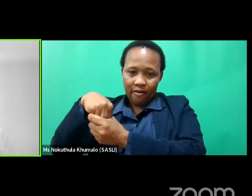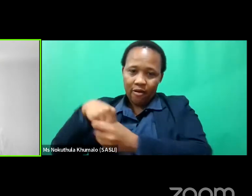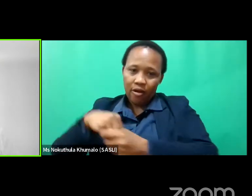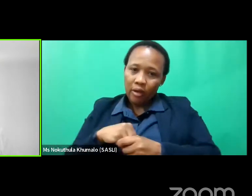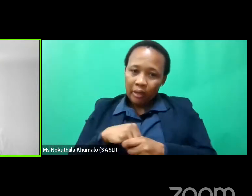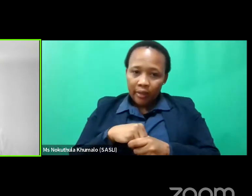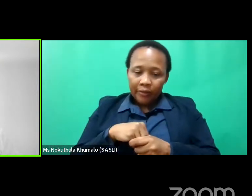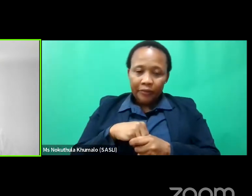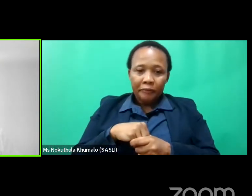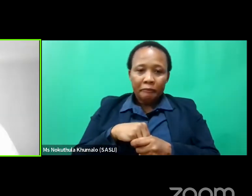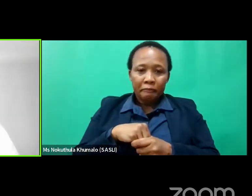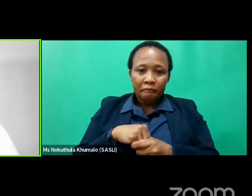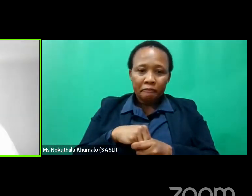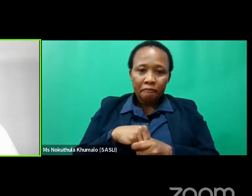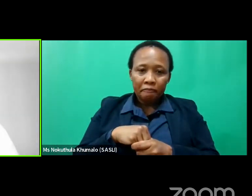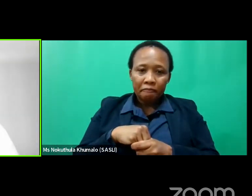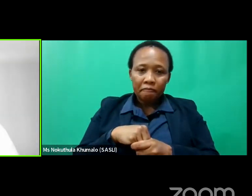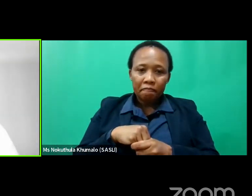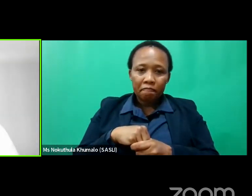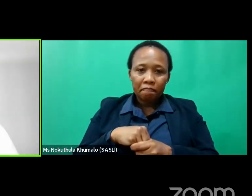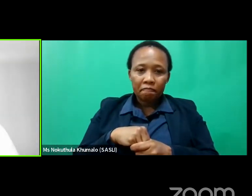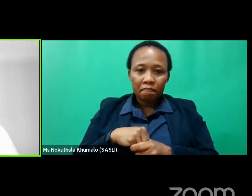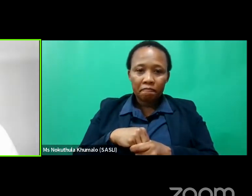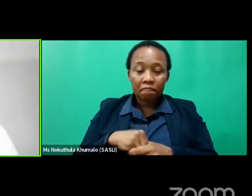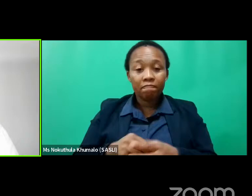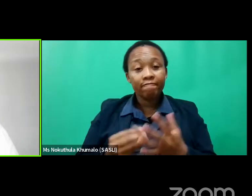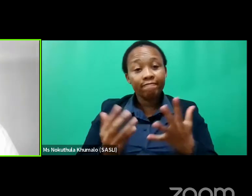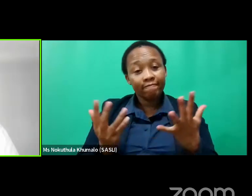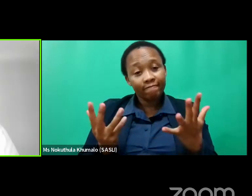And I suppose the history